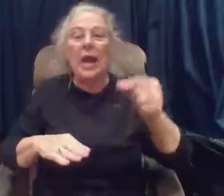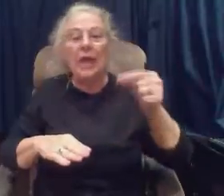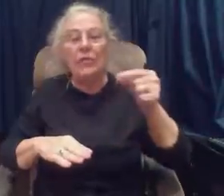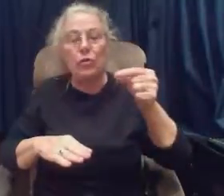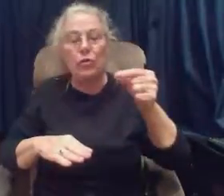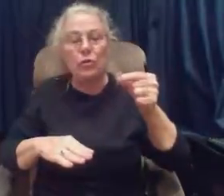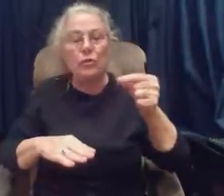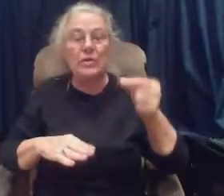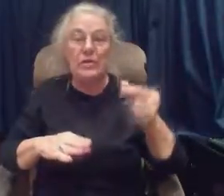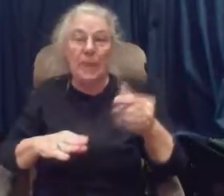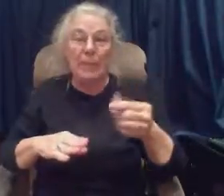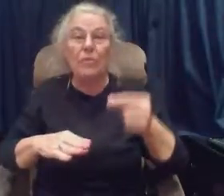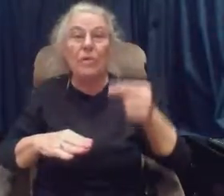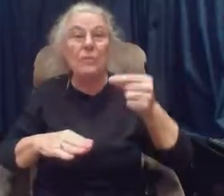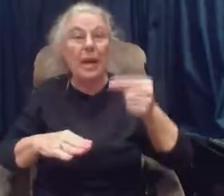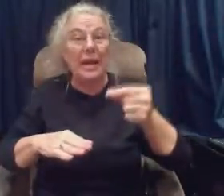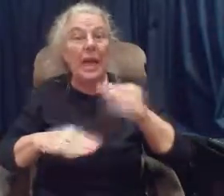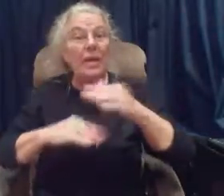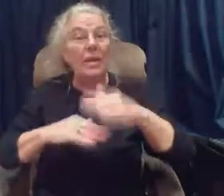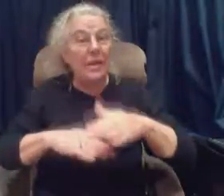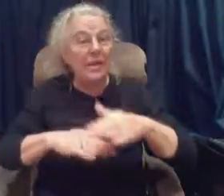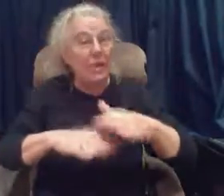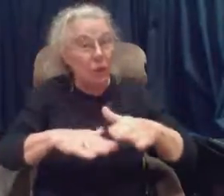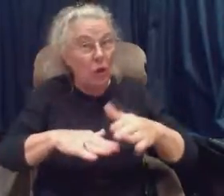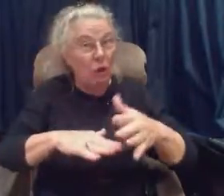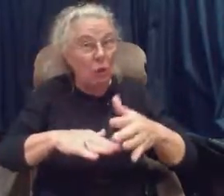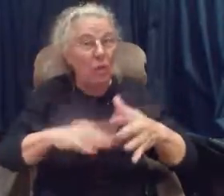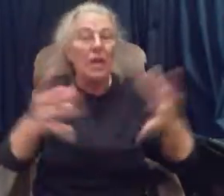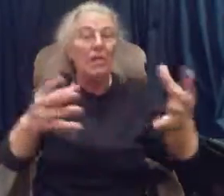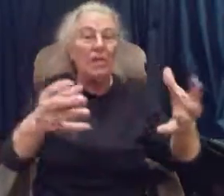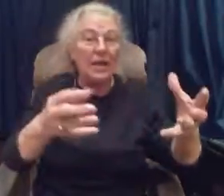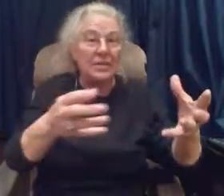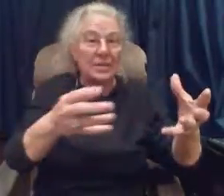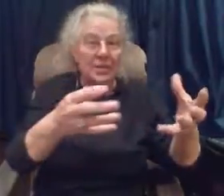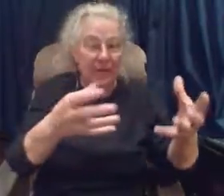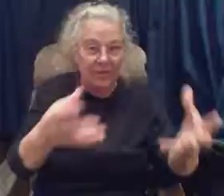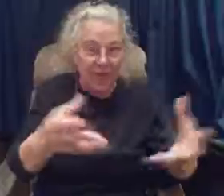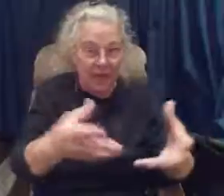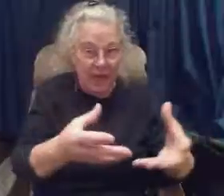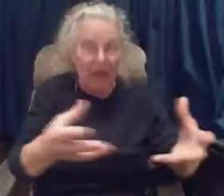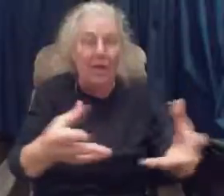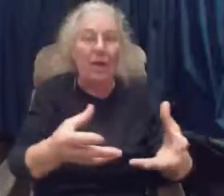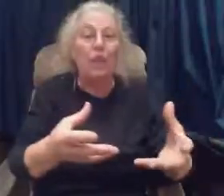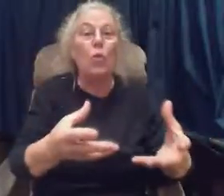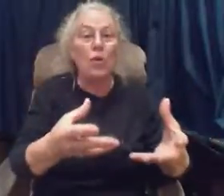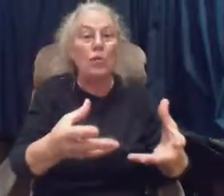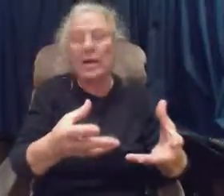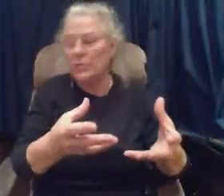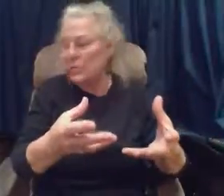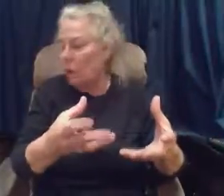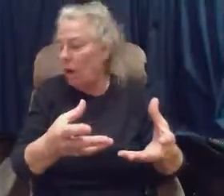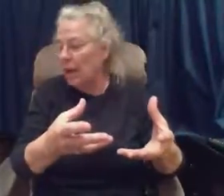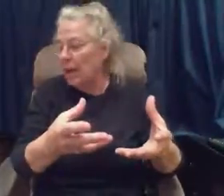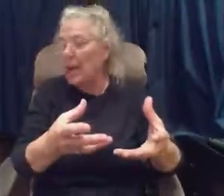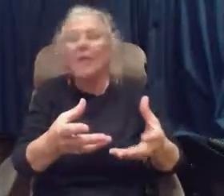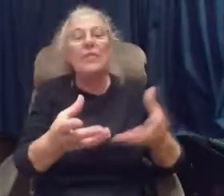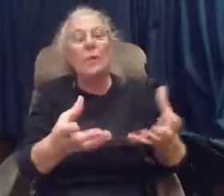and if you do the Sabbath rest by Galilee, they know that's in that area where Christ was walking. They would